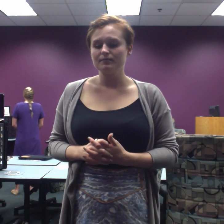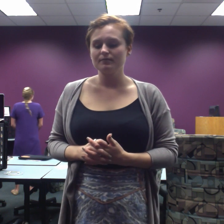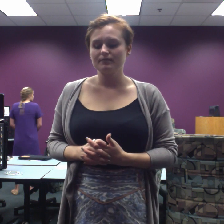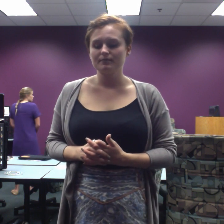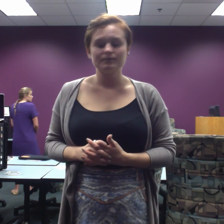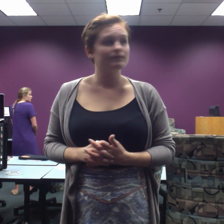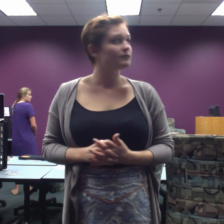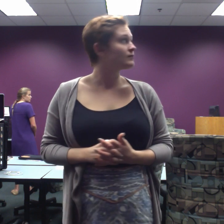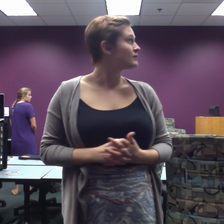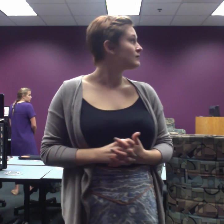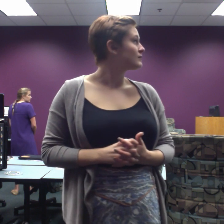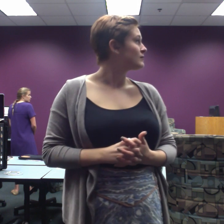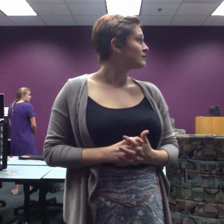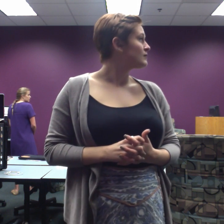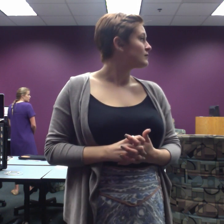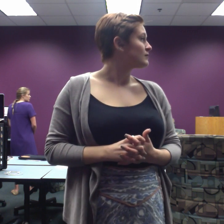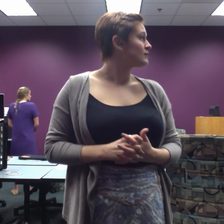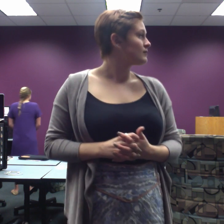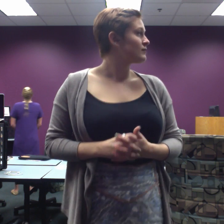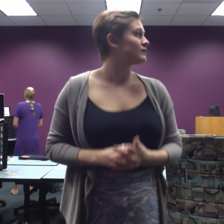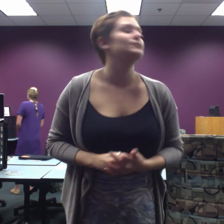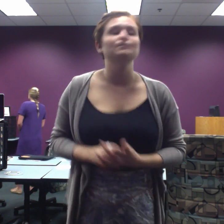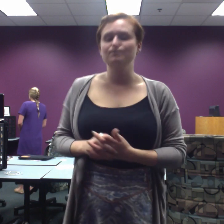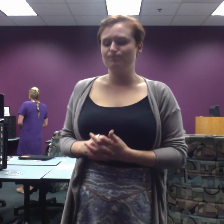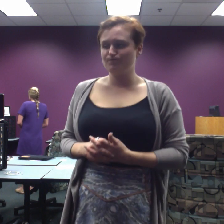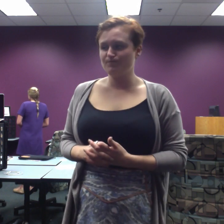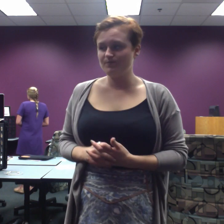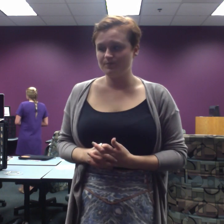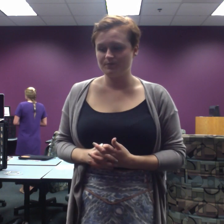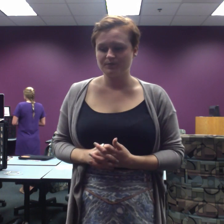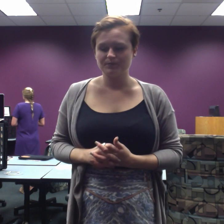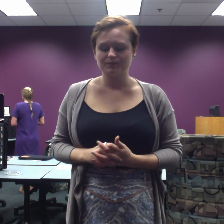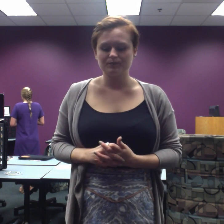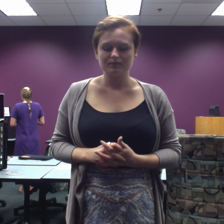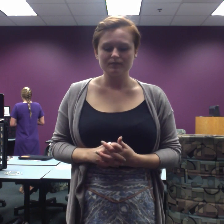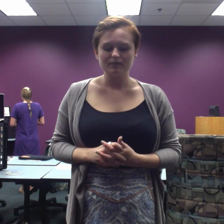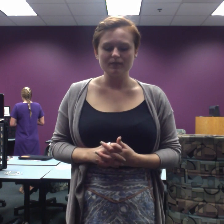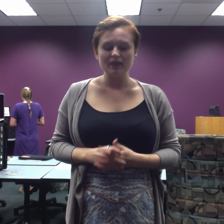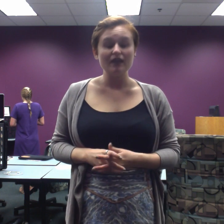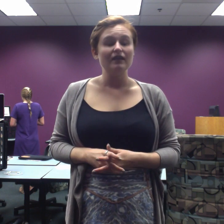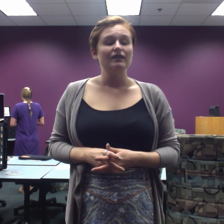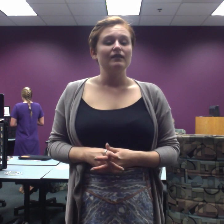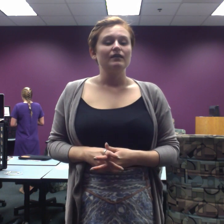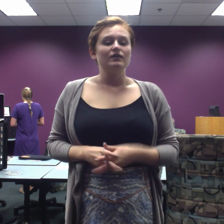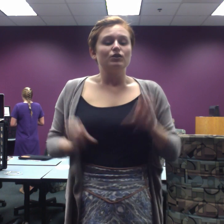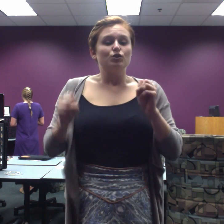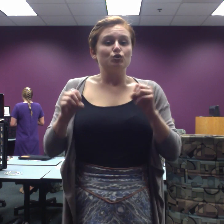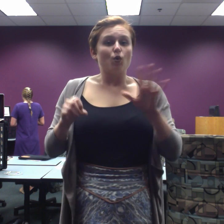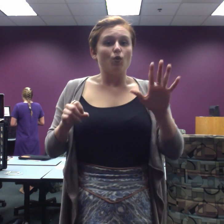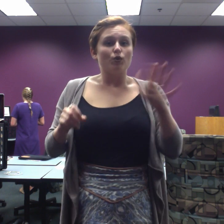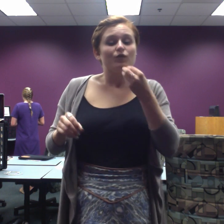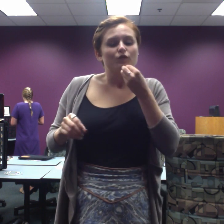of your organs in the digestive system. And in that time, when the food is in the digestive